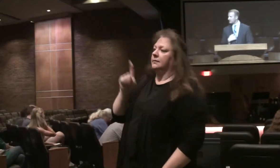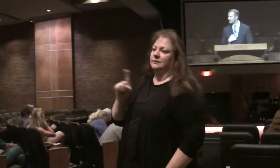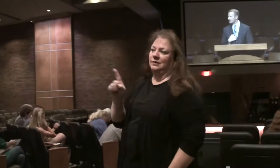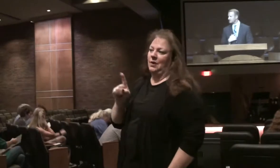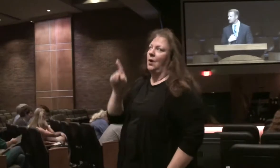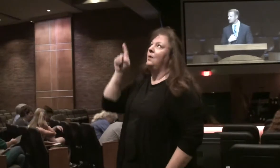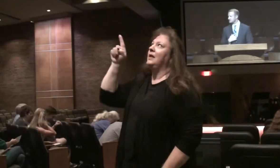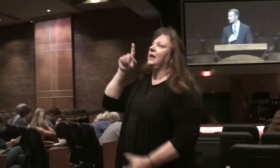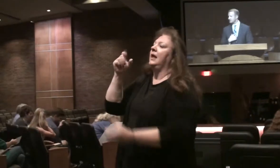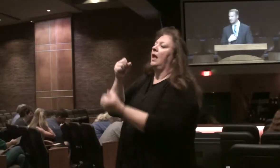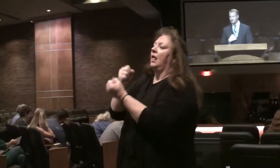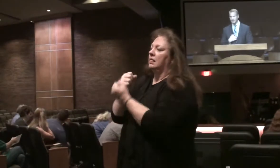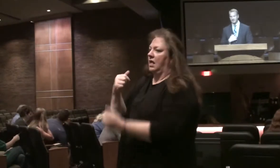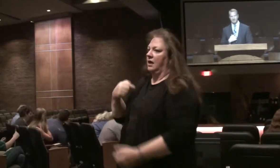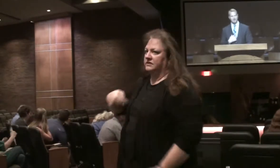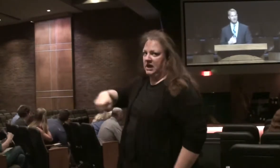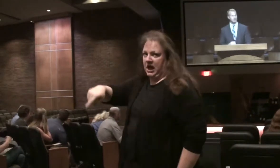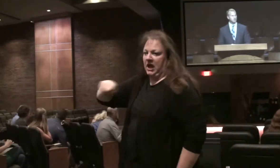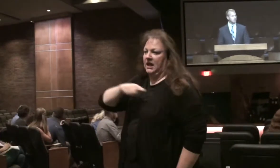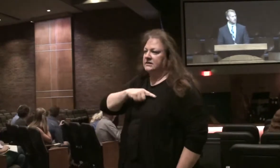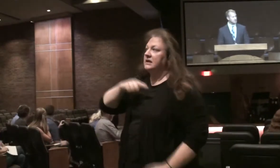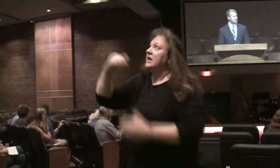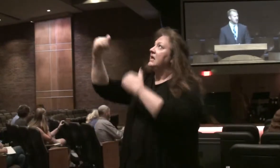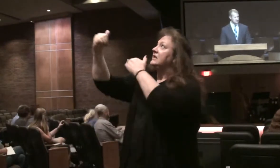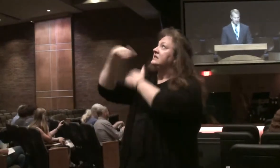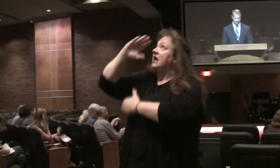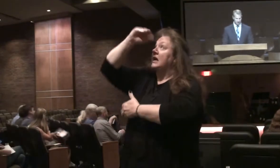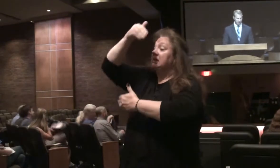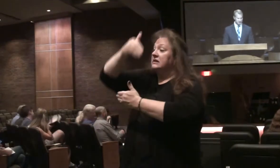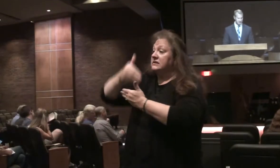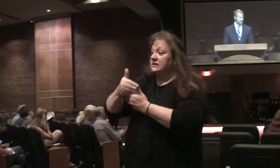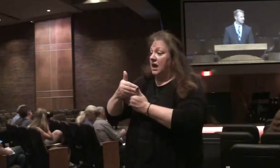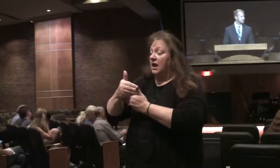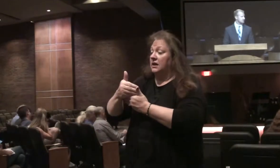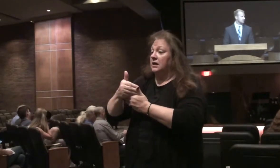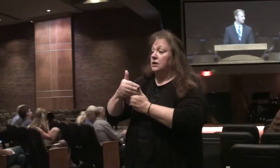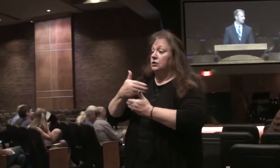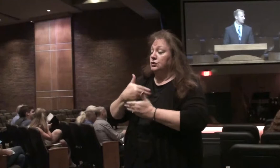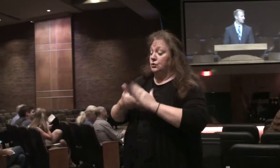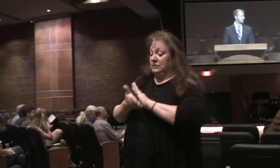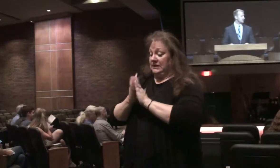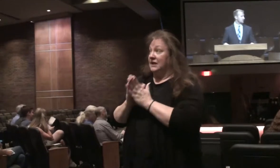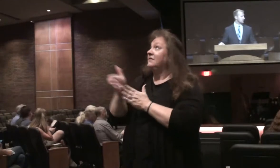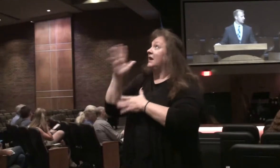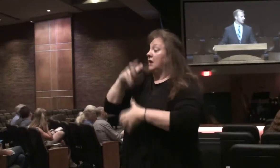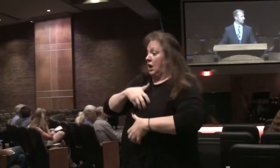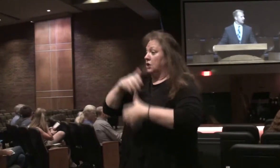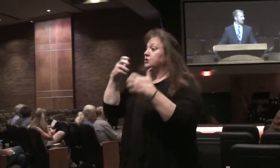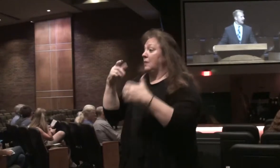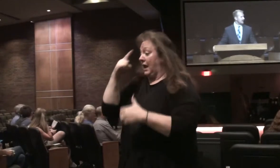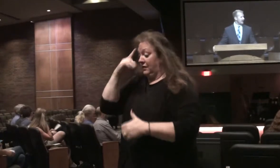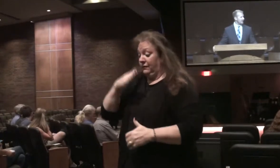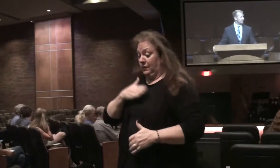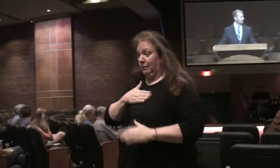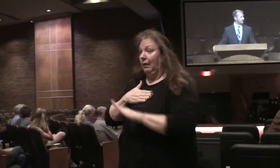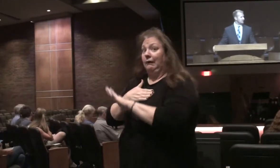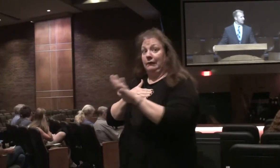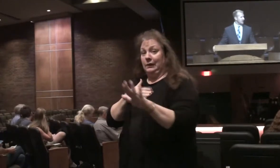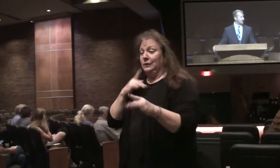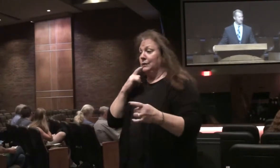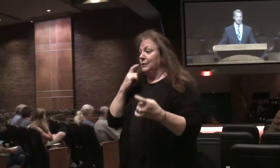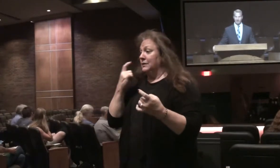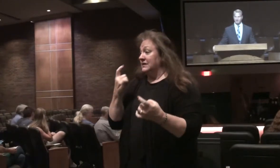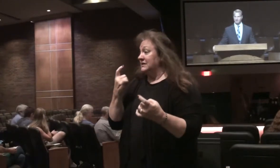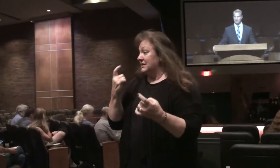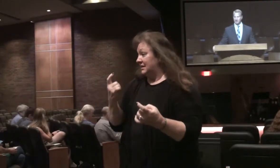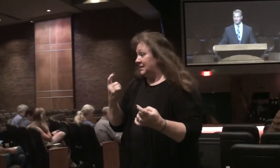that he loved us and sent his Son to be the propitiation for our sins. This morning we're going to look at how the love of